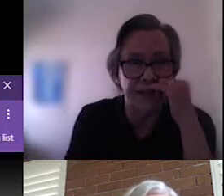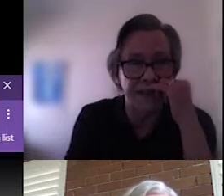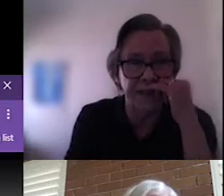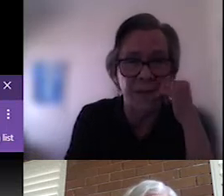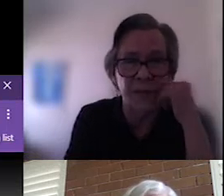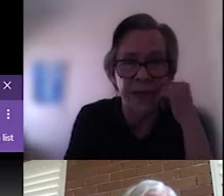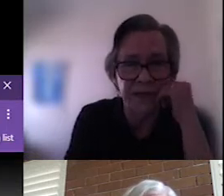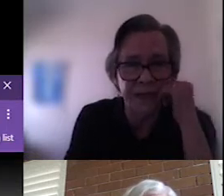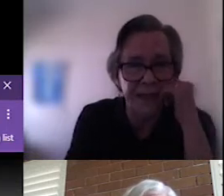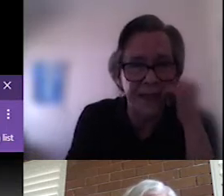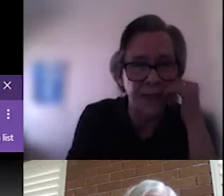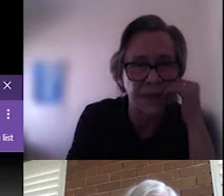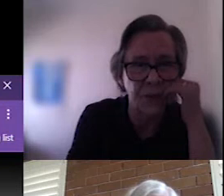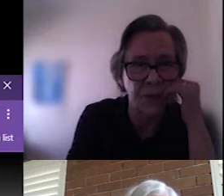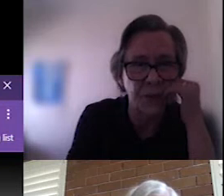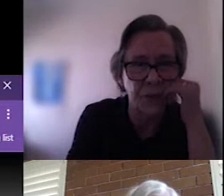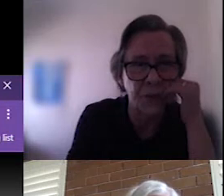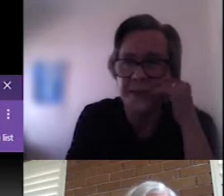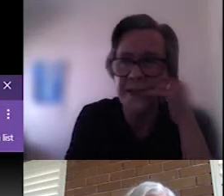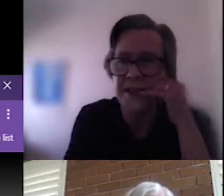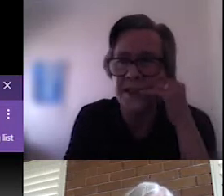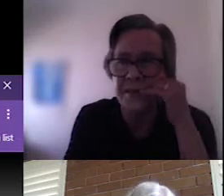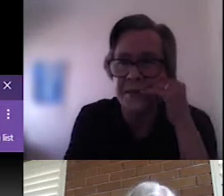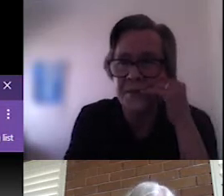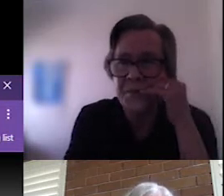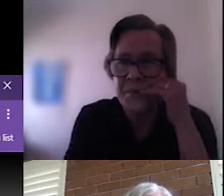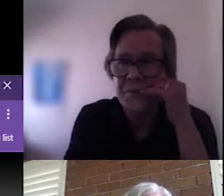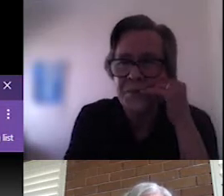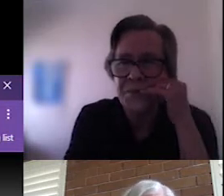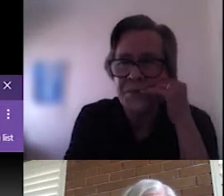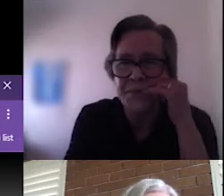busy, and it was quite fascinating to look through all of them. So let's do that one.